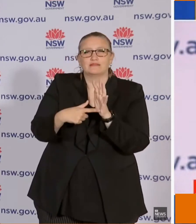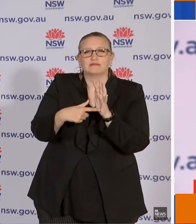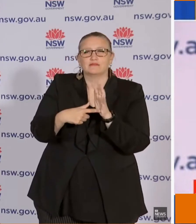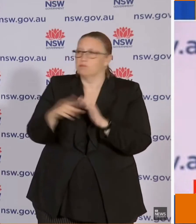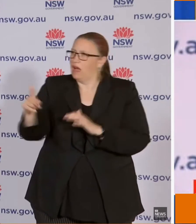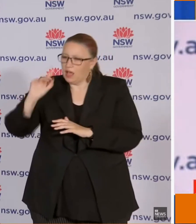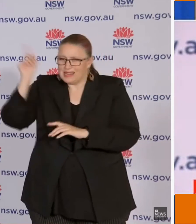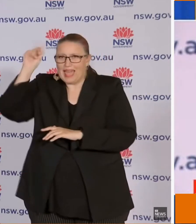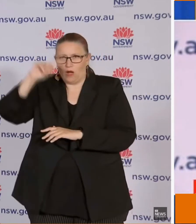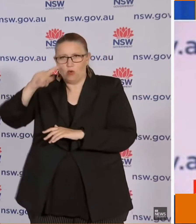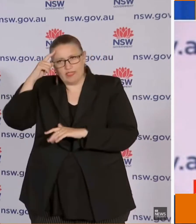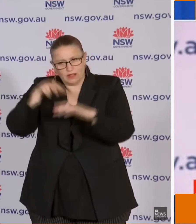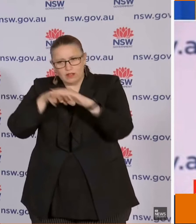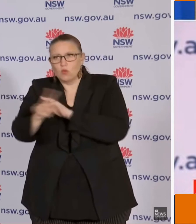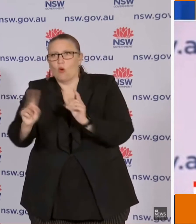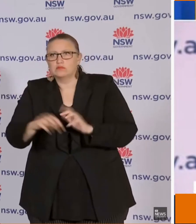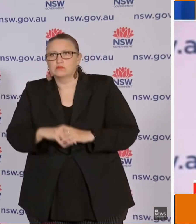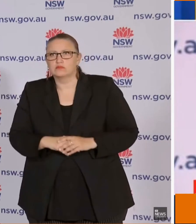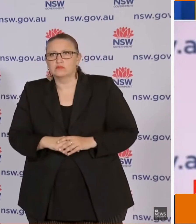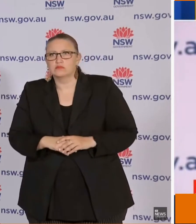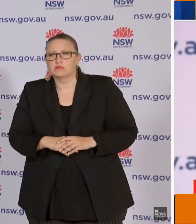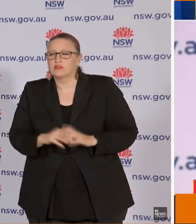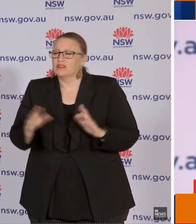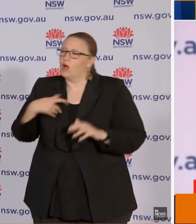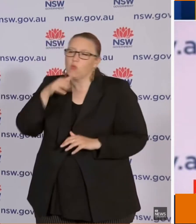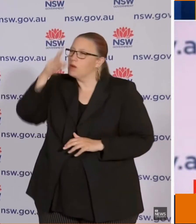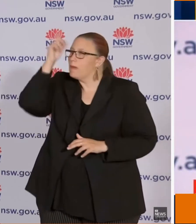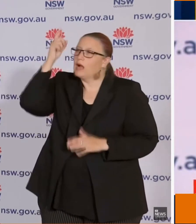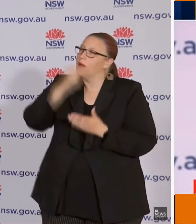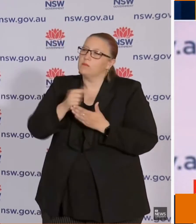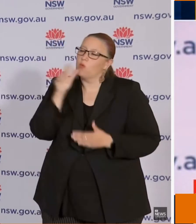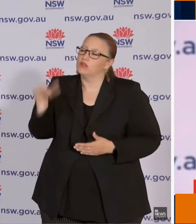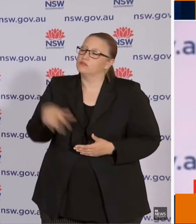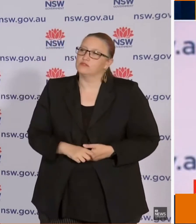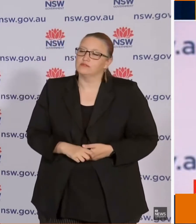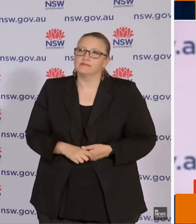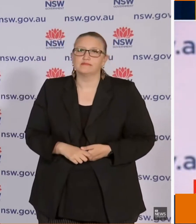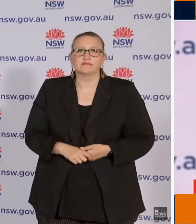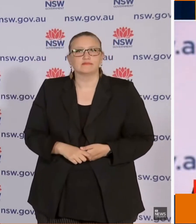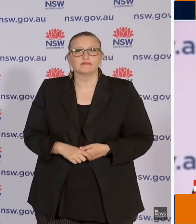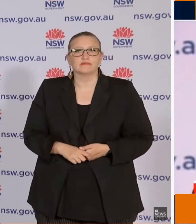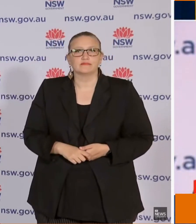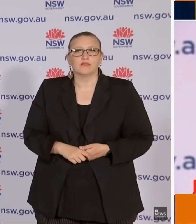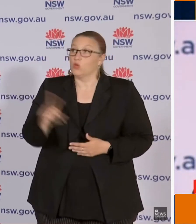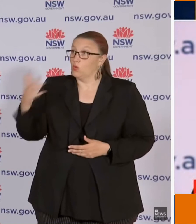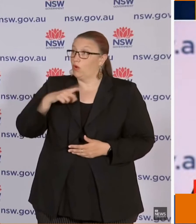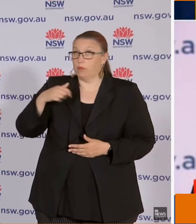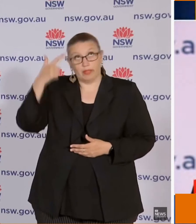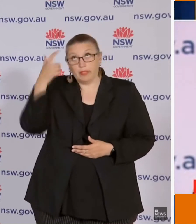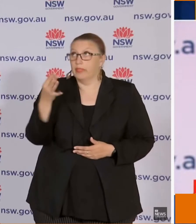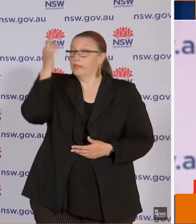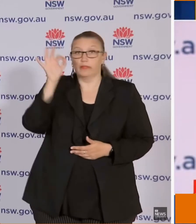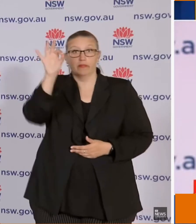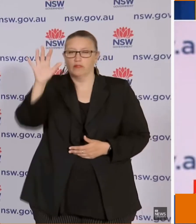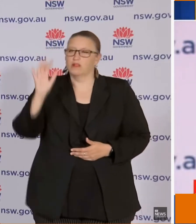the experts say that there's a number of possibilities that could result, right, it's not appropriate to pluck numbers out of the air because I would be doing